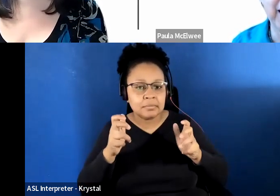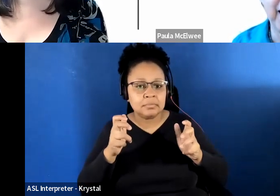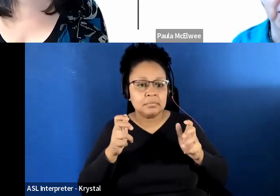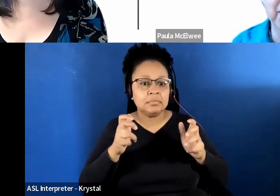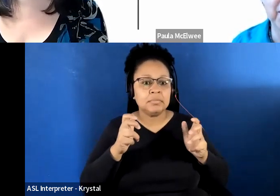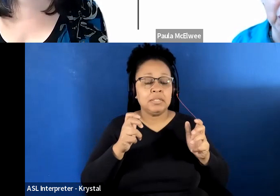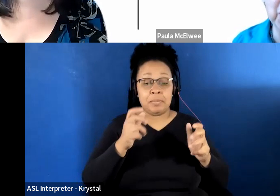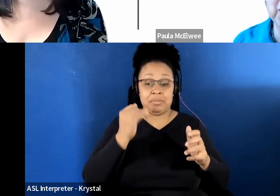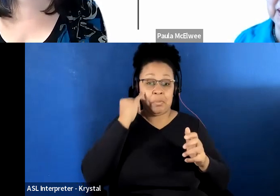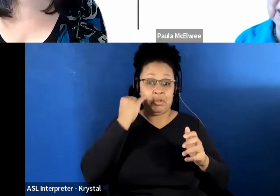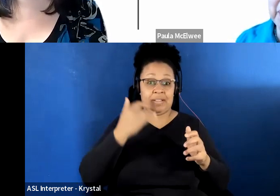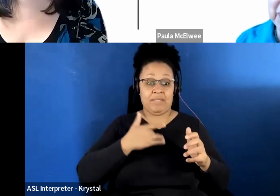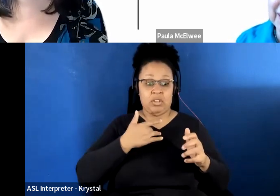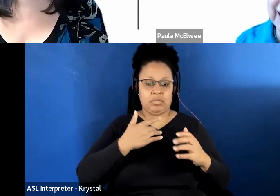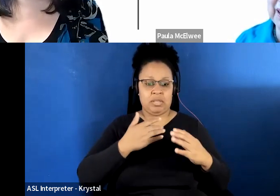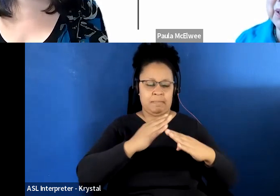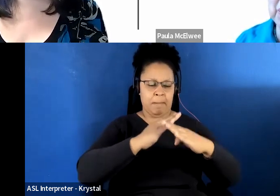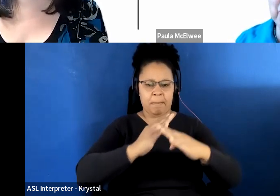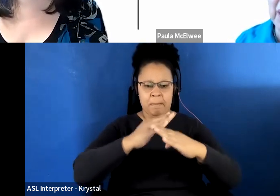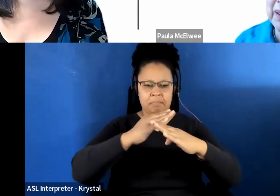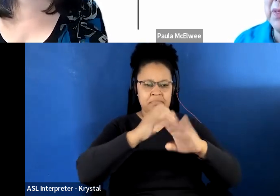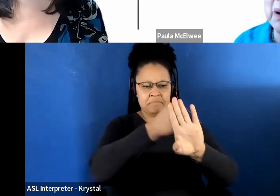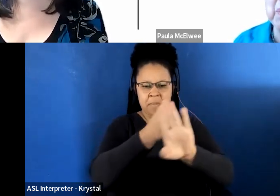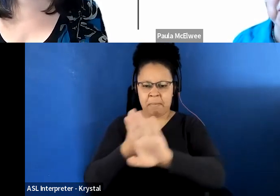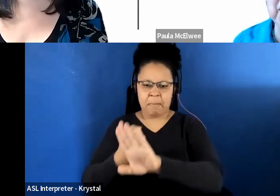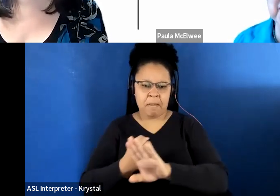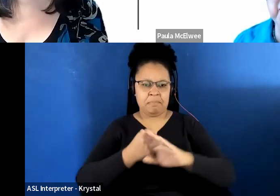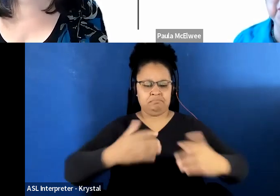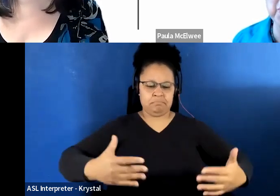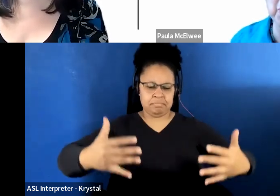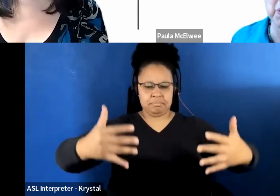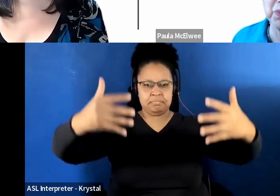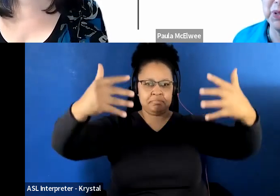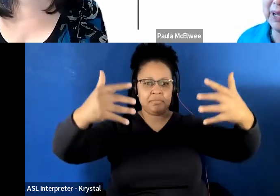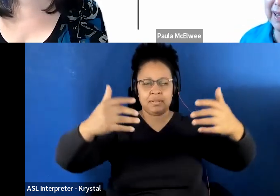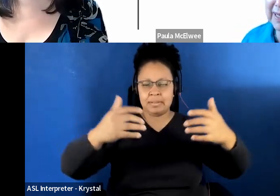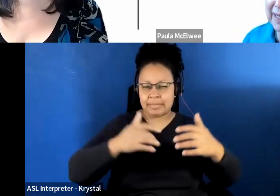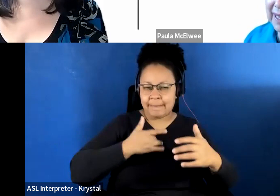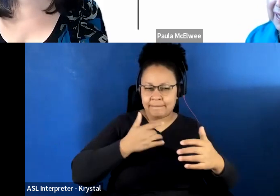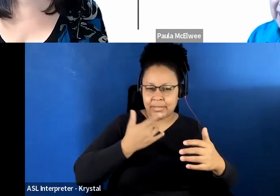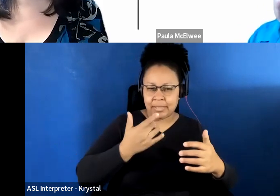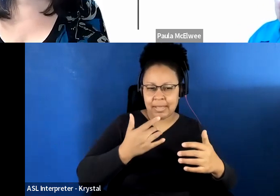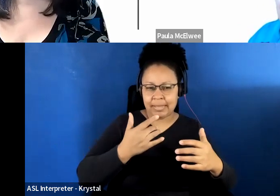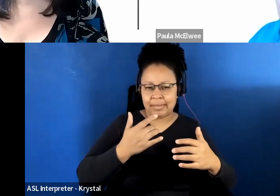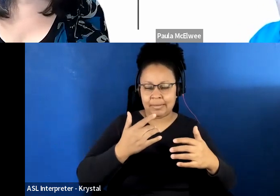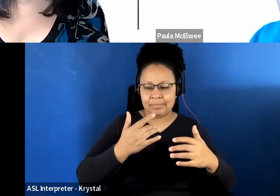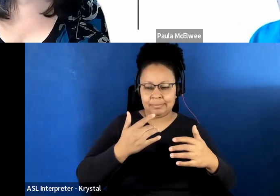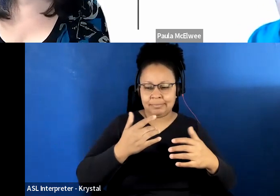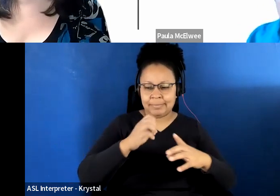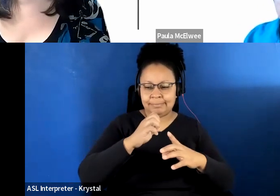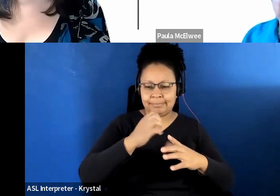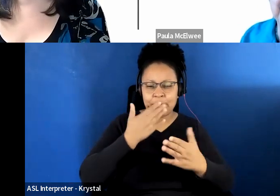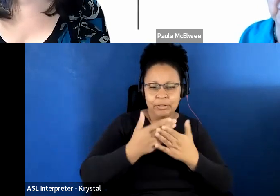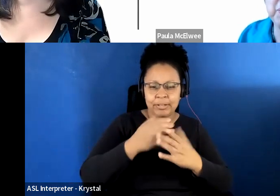people to have an environment of acceptance? How do you do it, an environment of acceptance? What works for you, Alex?